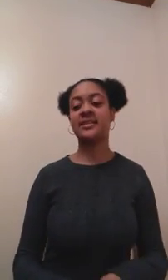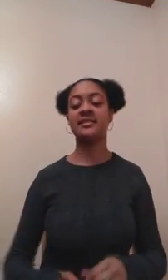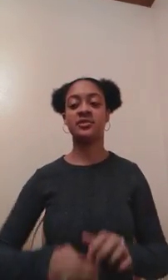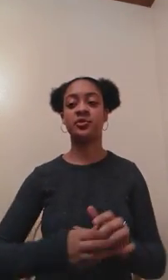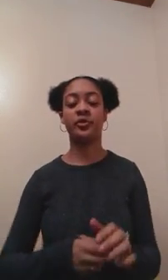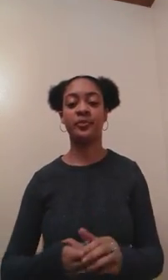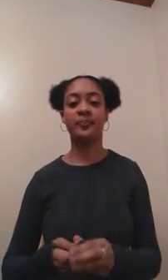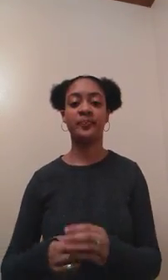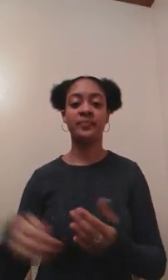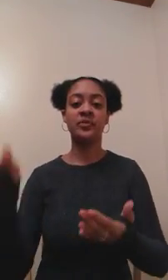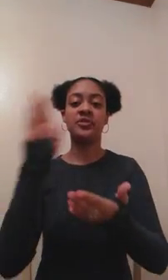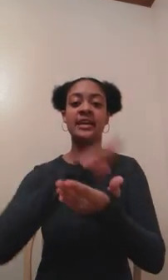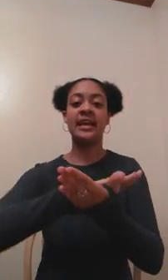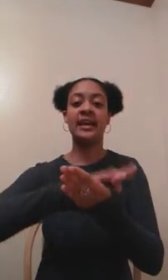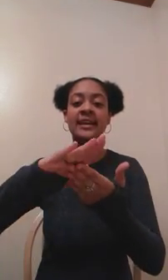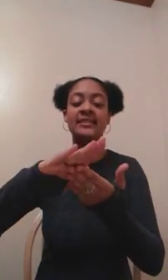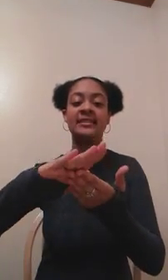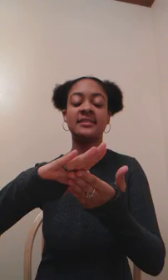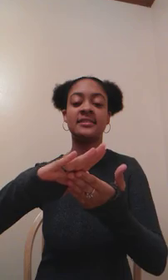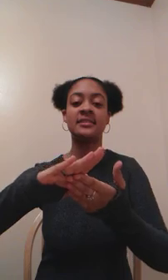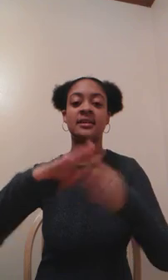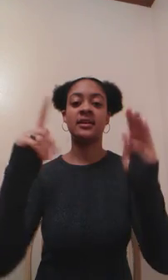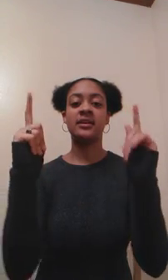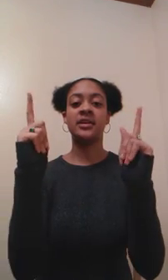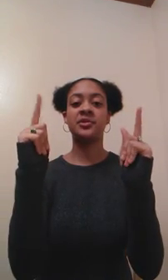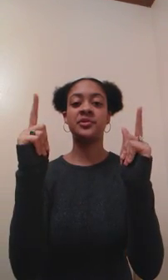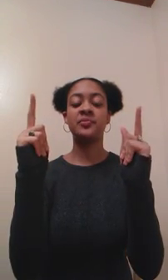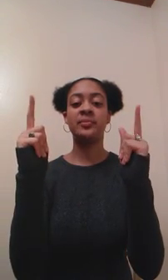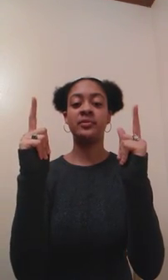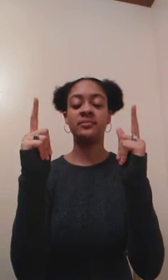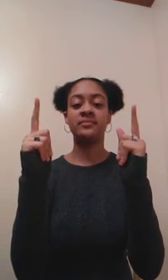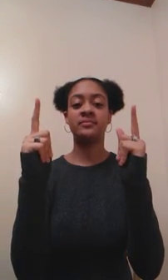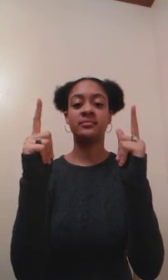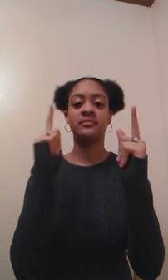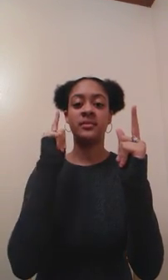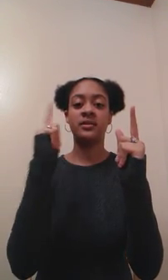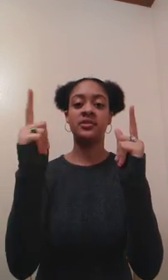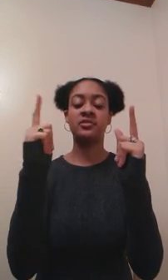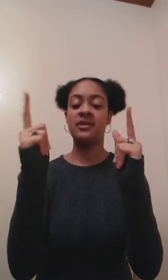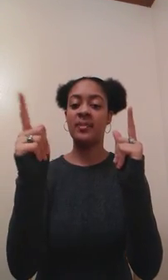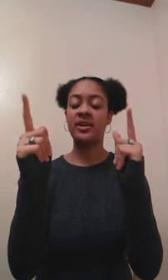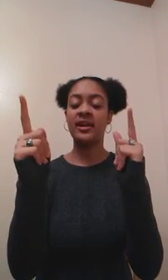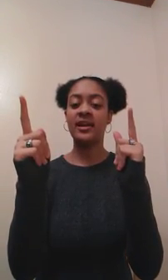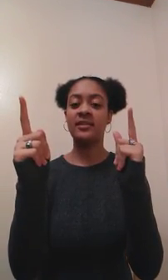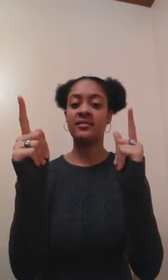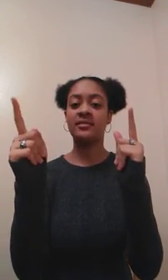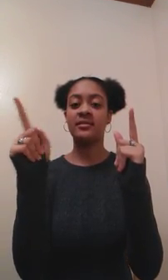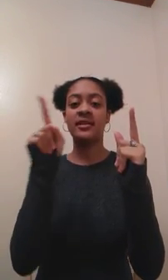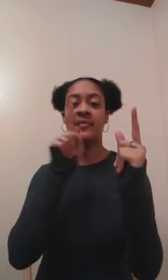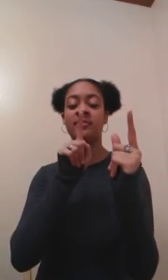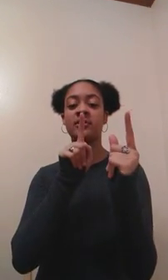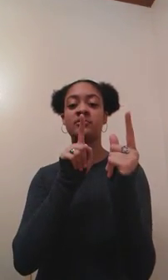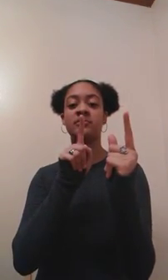that's shorter. You could say nice. Get your two people. Get your dominant hand and have it closer to